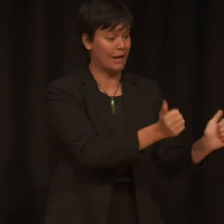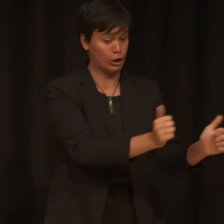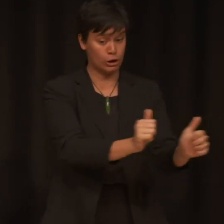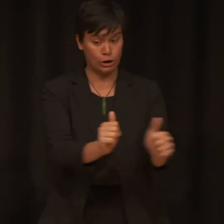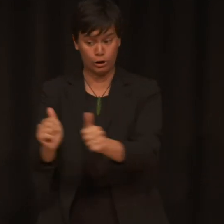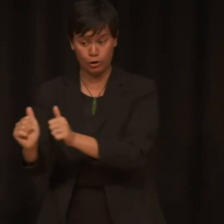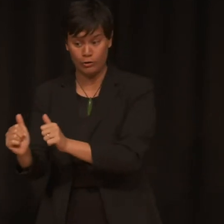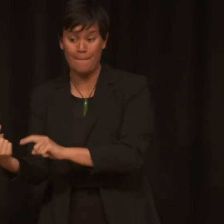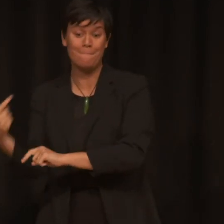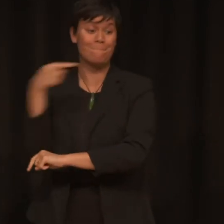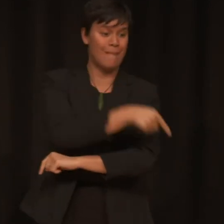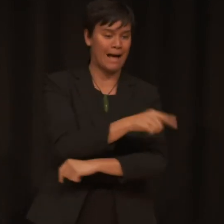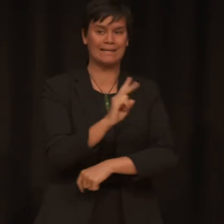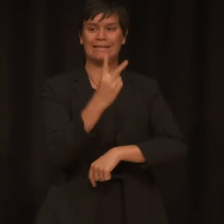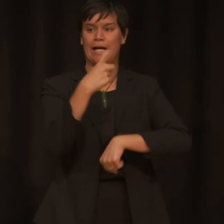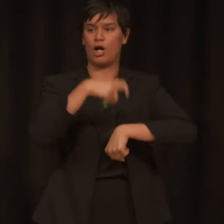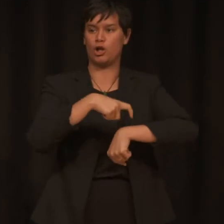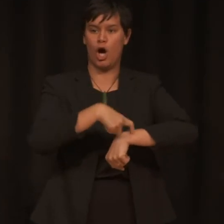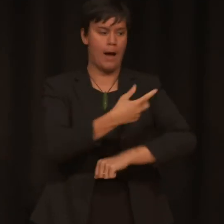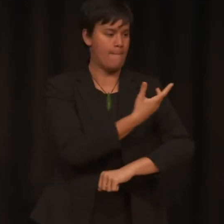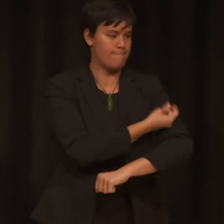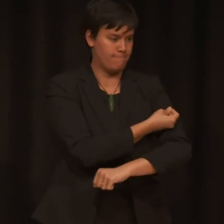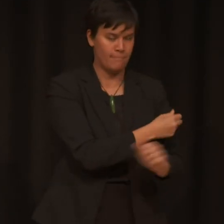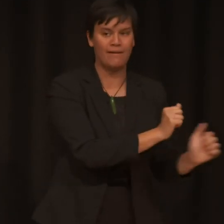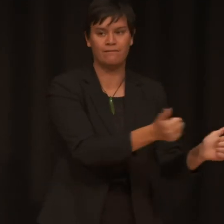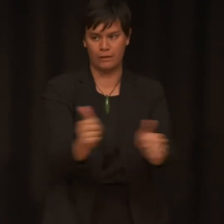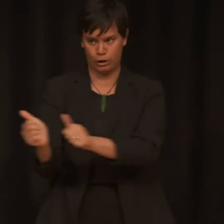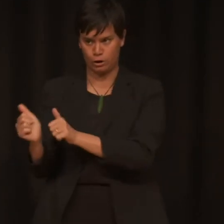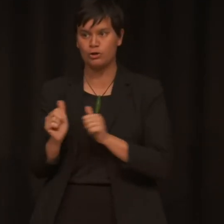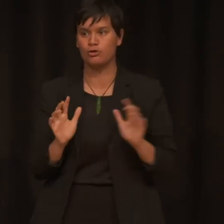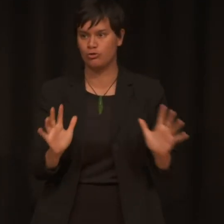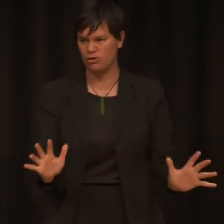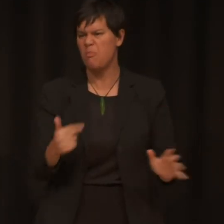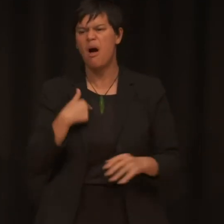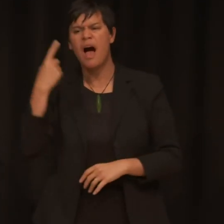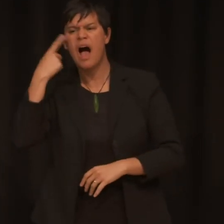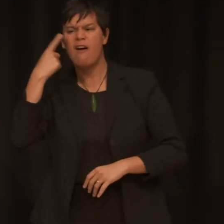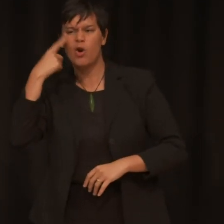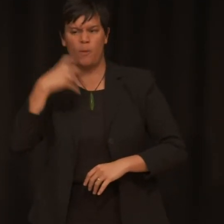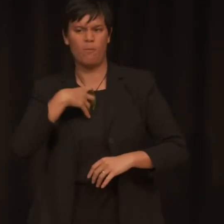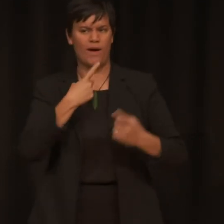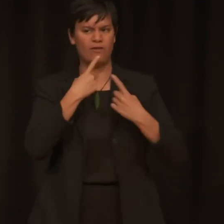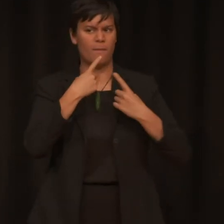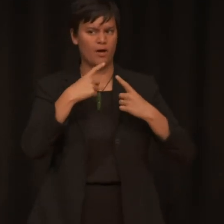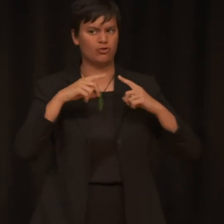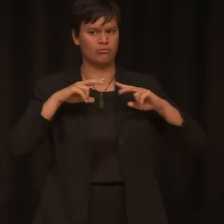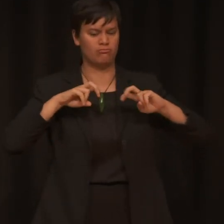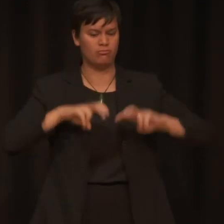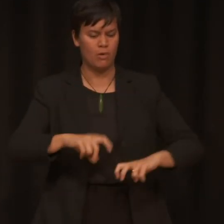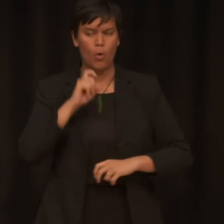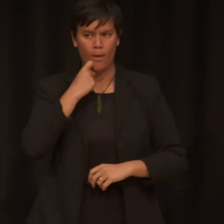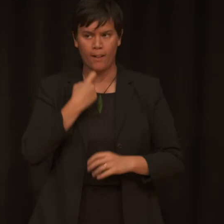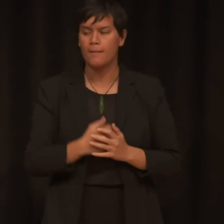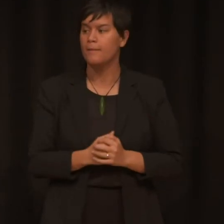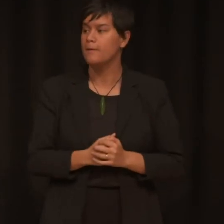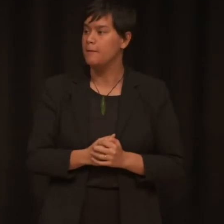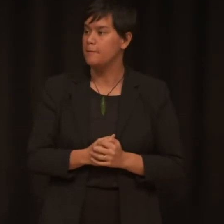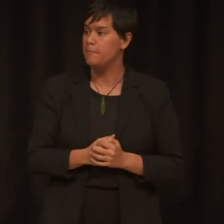start then the rollout of those second while we're doing first for others. But let me look at whether or not we've got a breakdown of how that will operate for